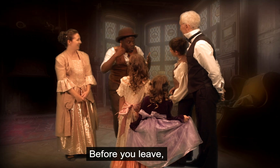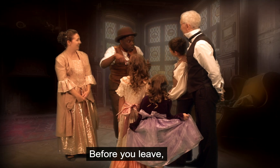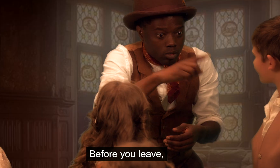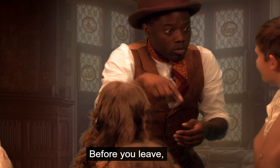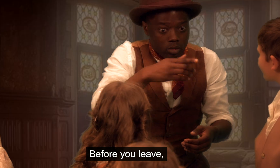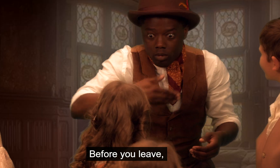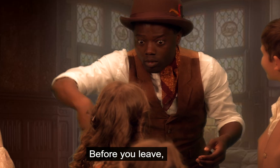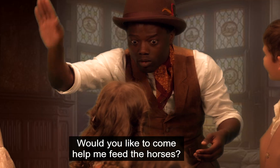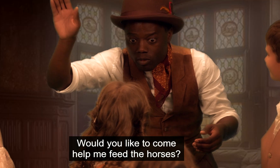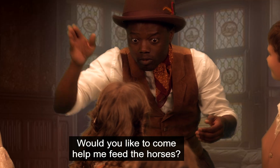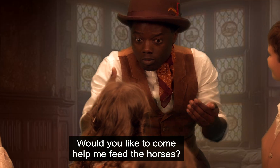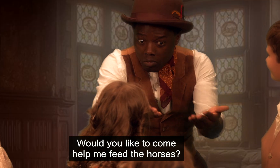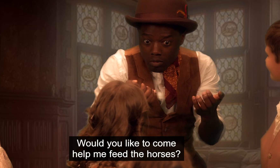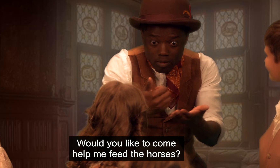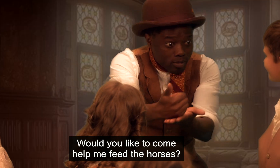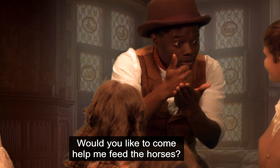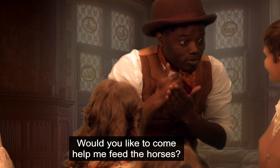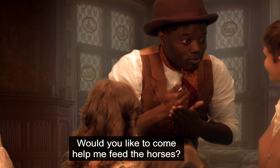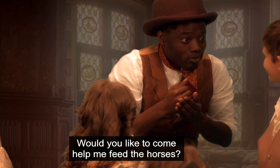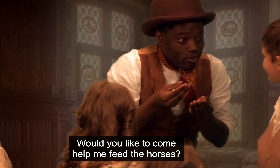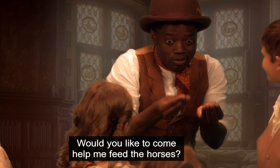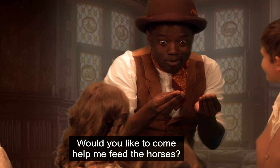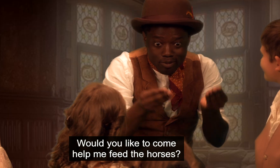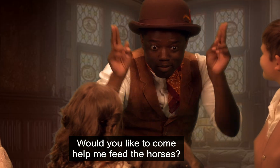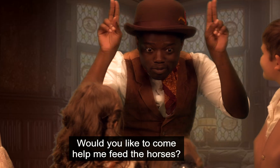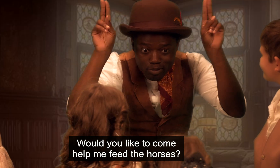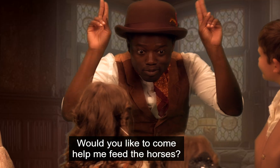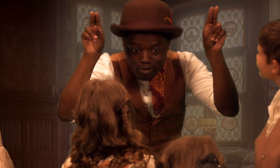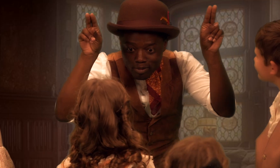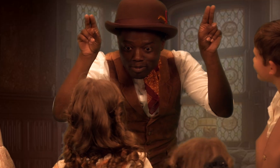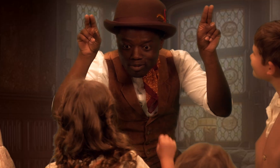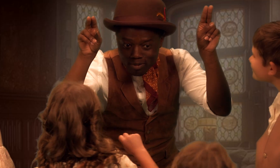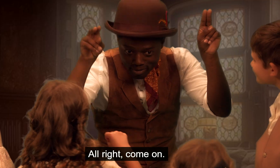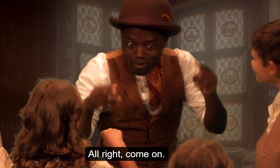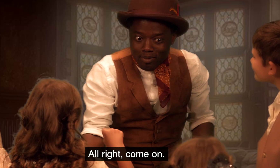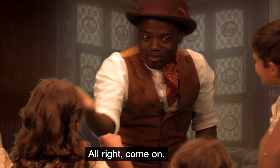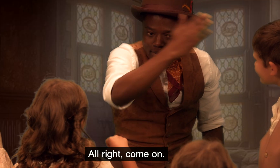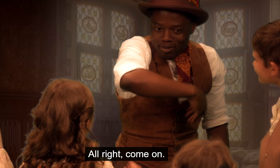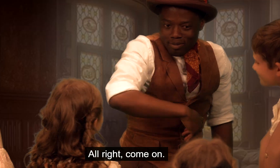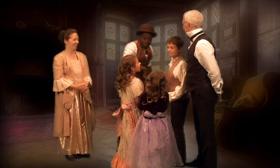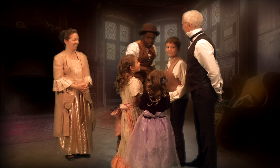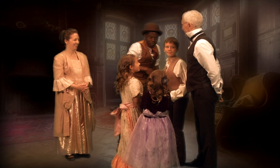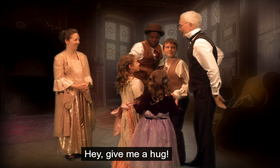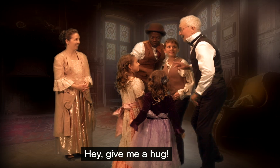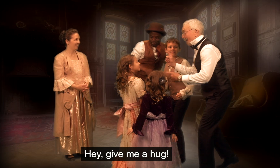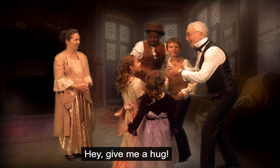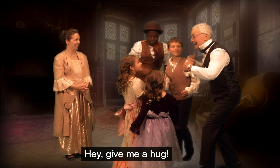Before you leave, would you like to come help me feed the horses? All right, come on. Hey,